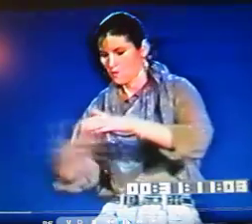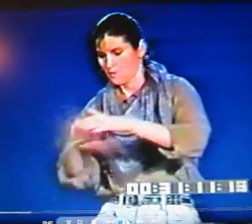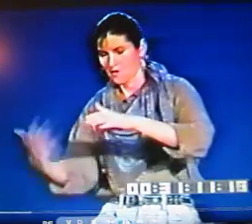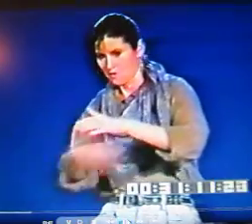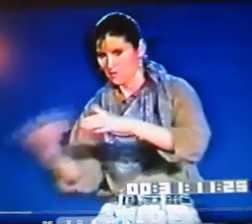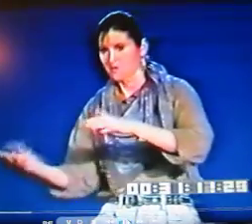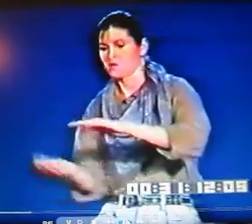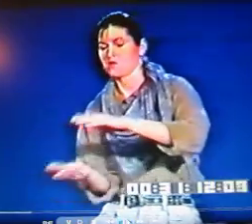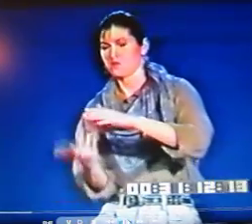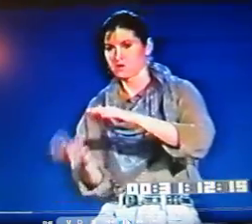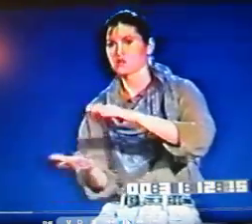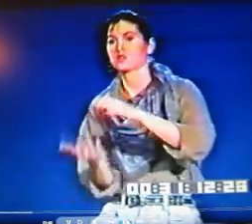out all the guts of the fish.